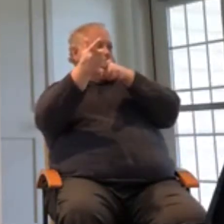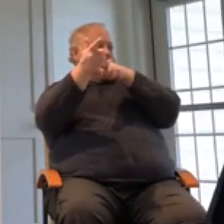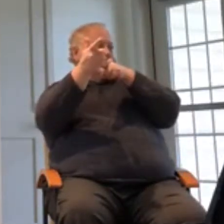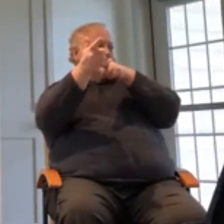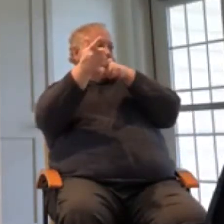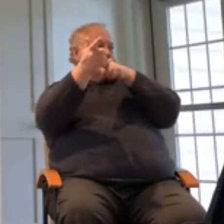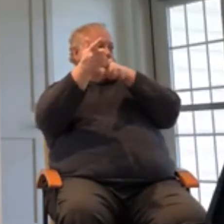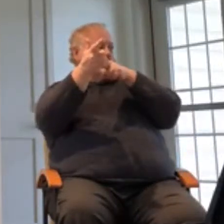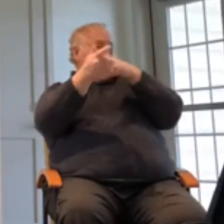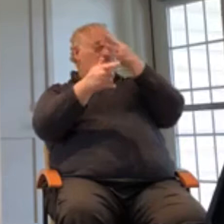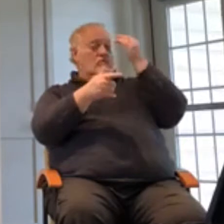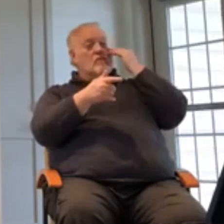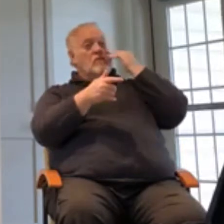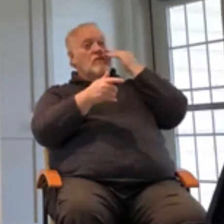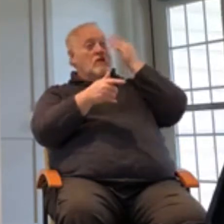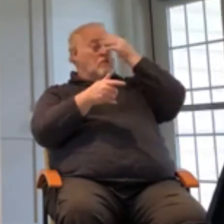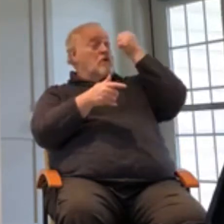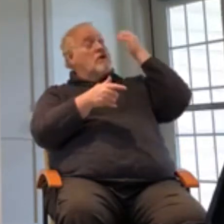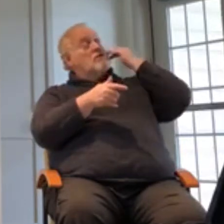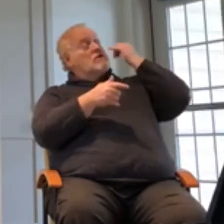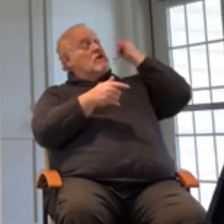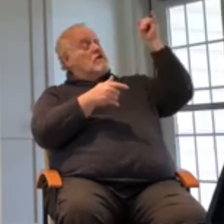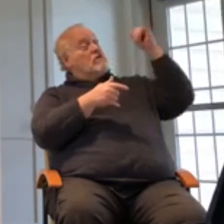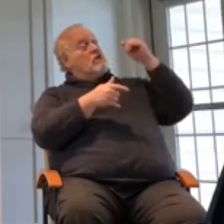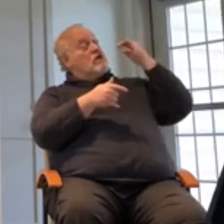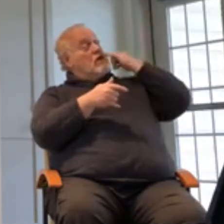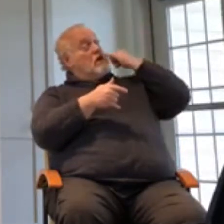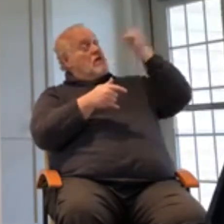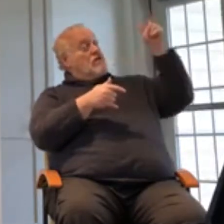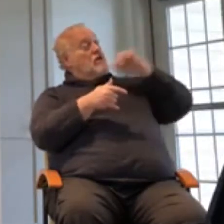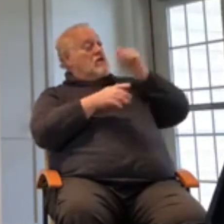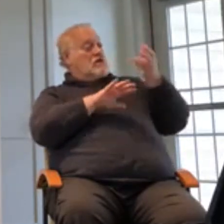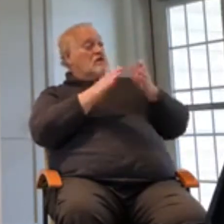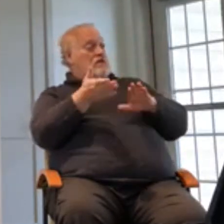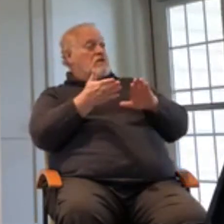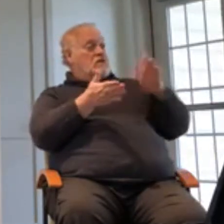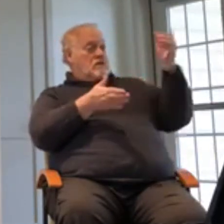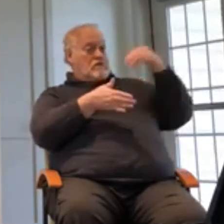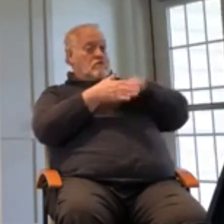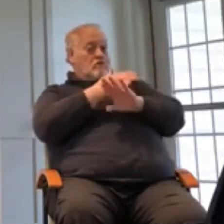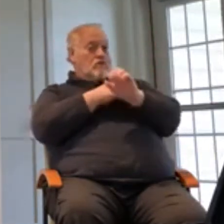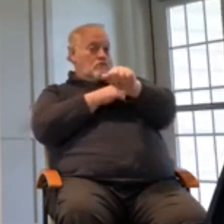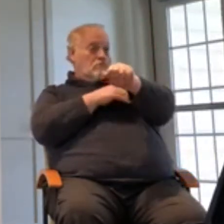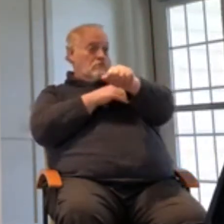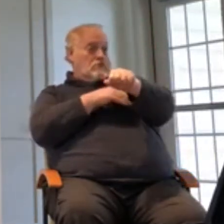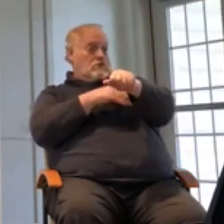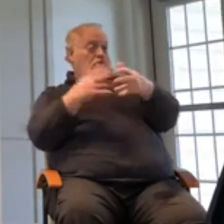You know why? Because if he did not die, if he did not shed his blood, he could be born. Buddha was